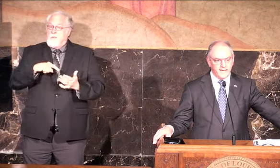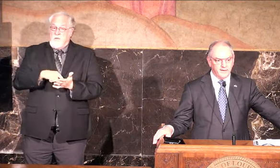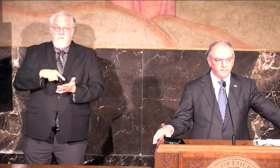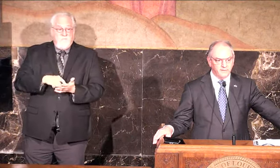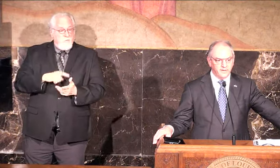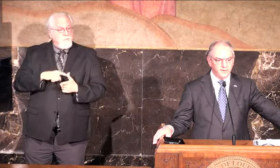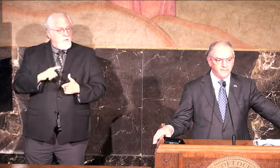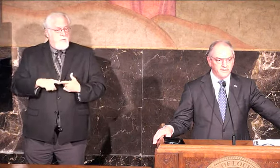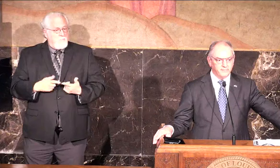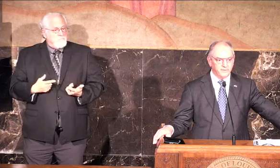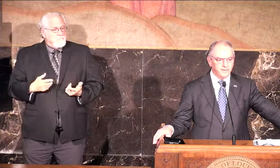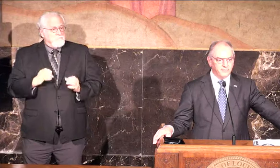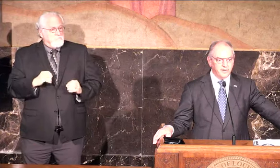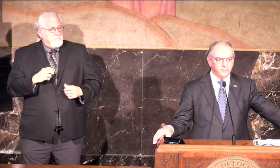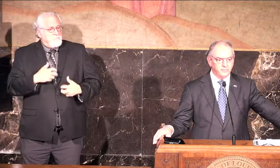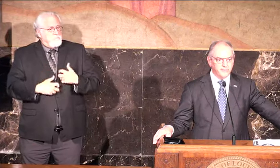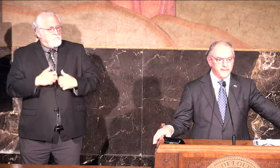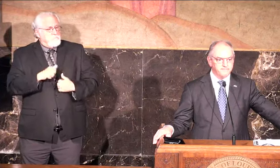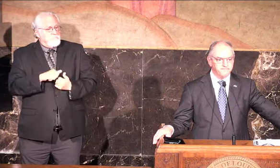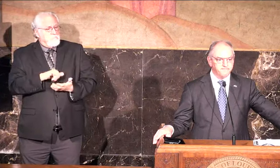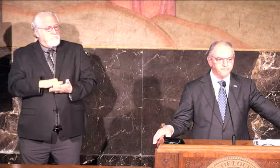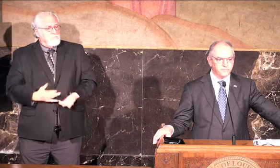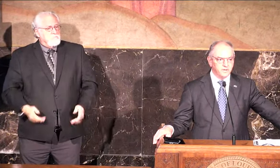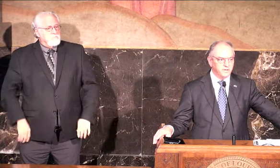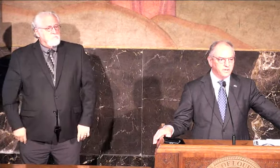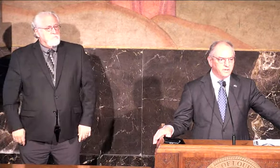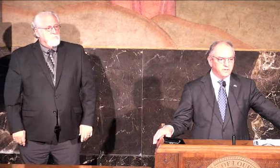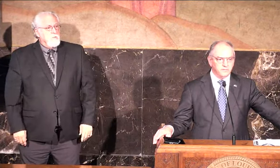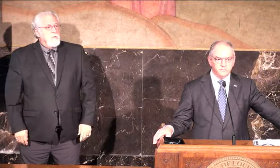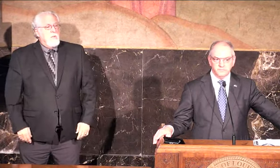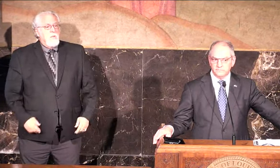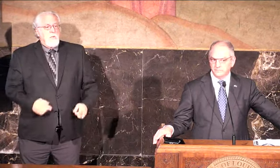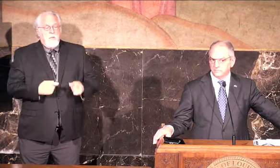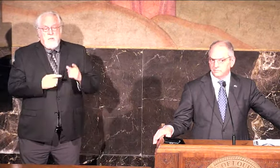then yeah, I don't have any problems with that.